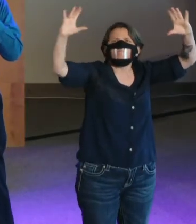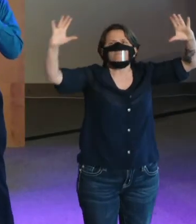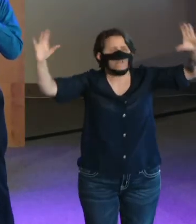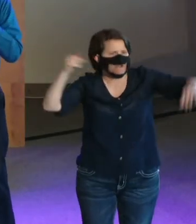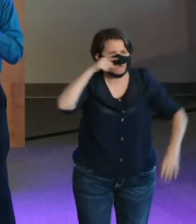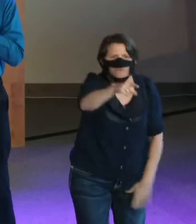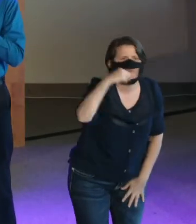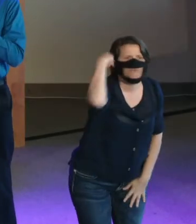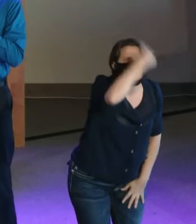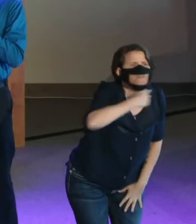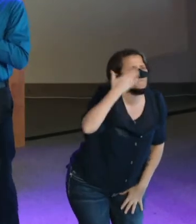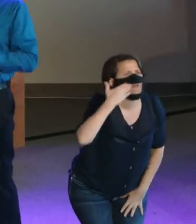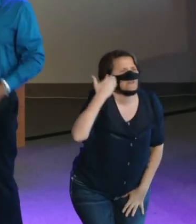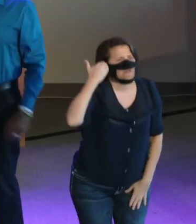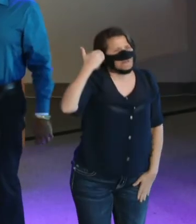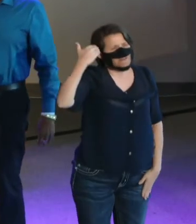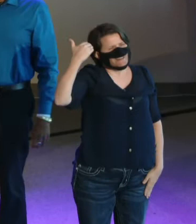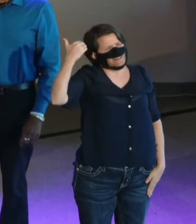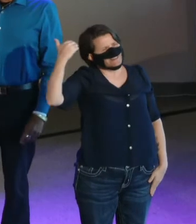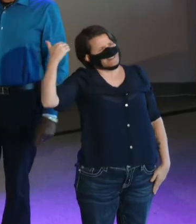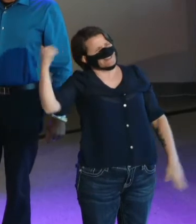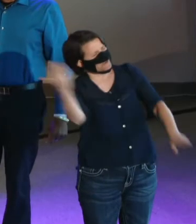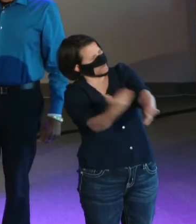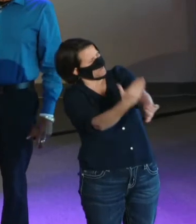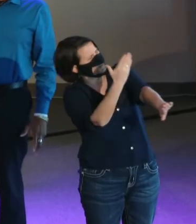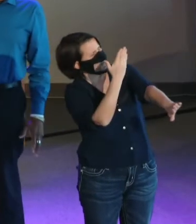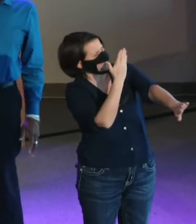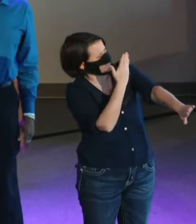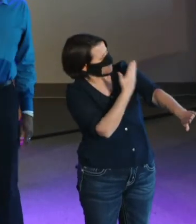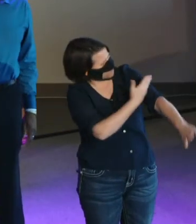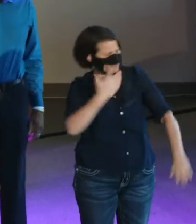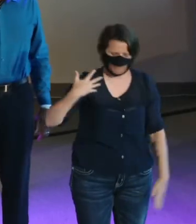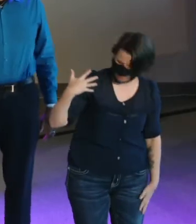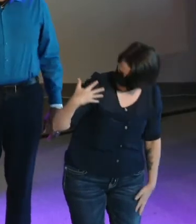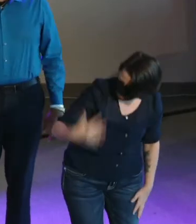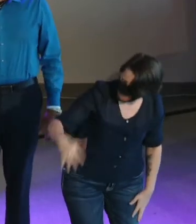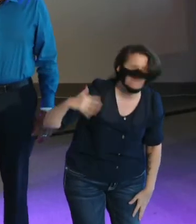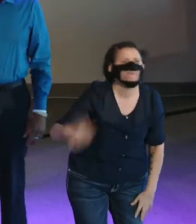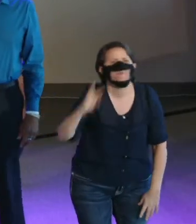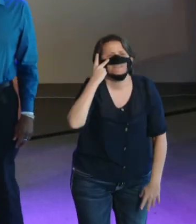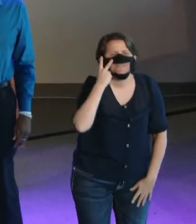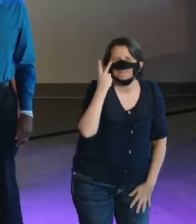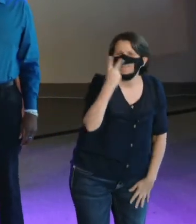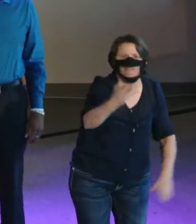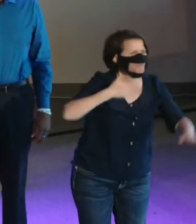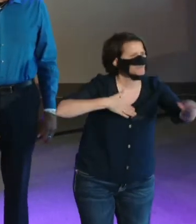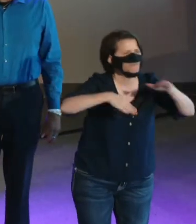future, and you look better. I see you walking in